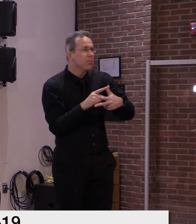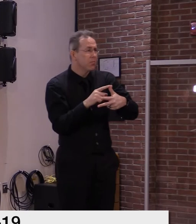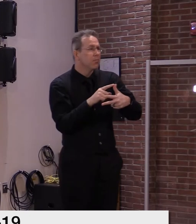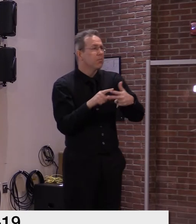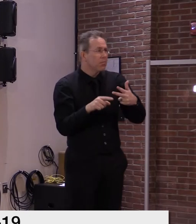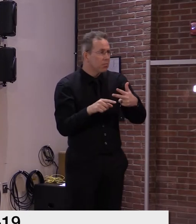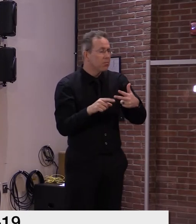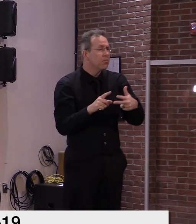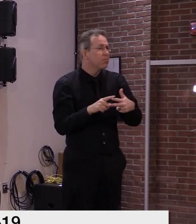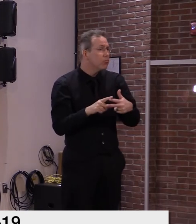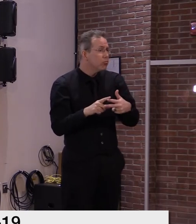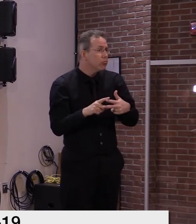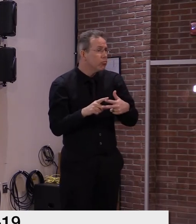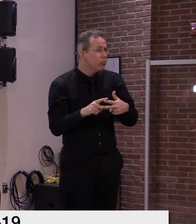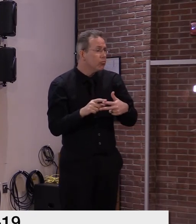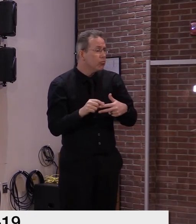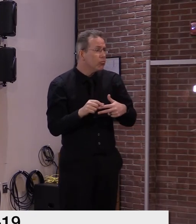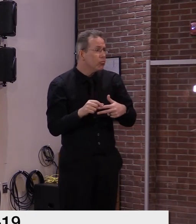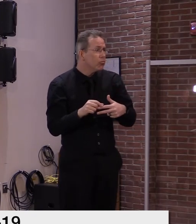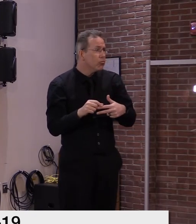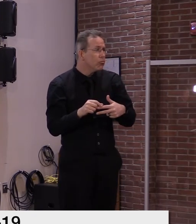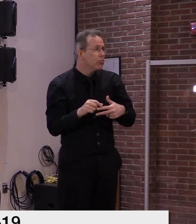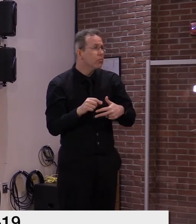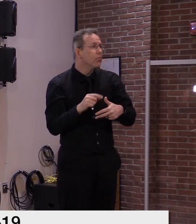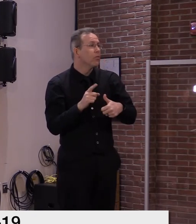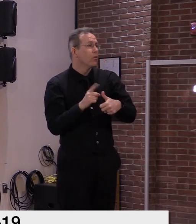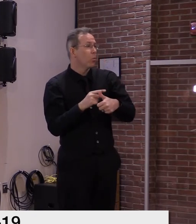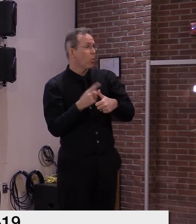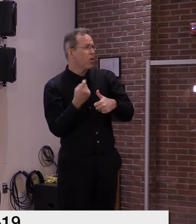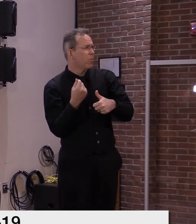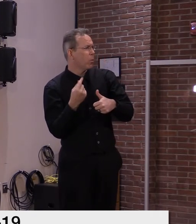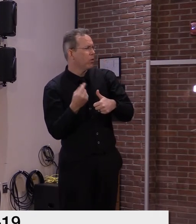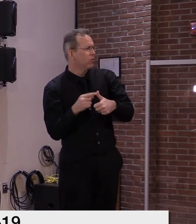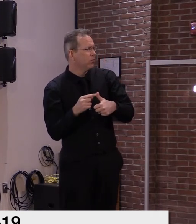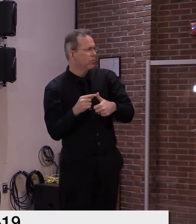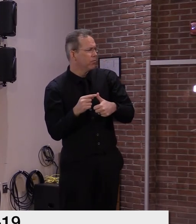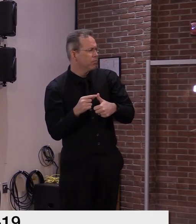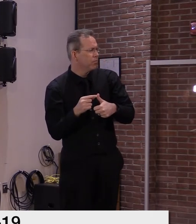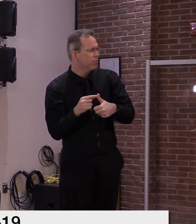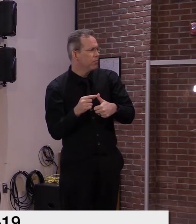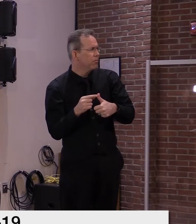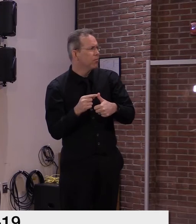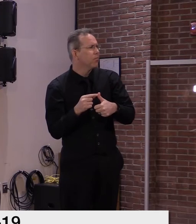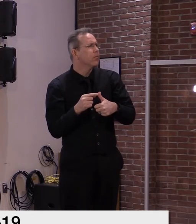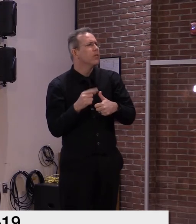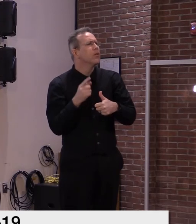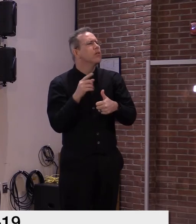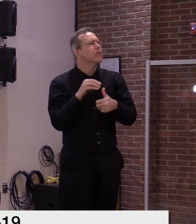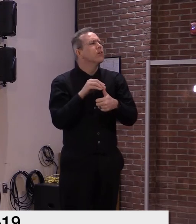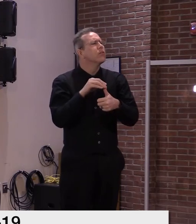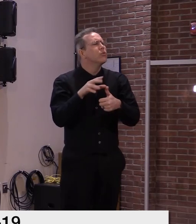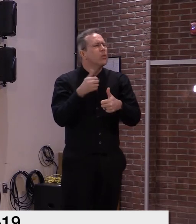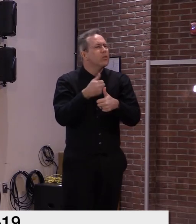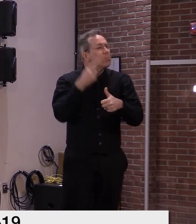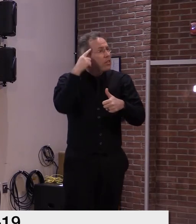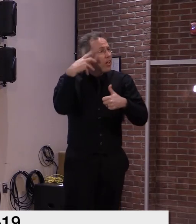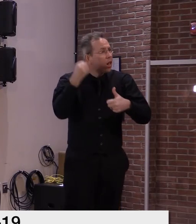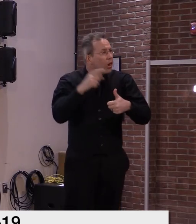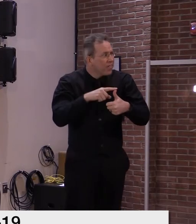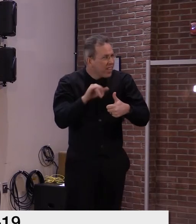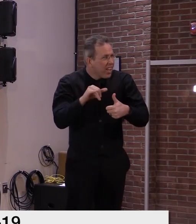and they're large. But one is the sort of well-being of students, which would include mental health and the social emotional